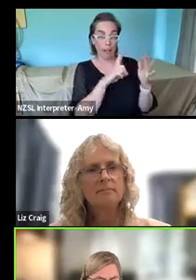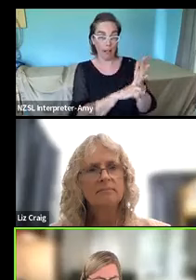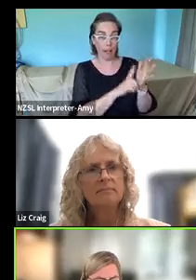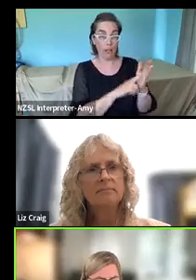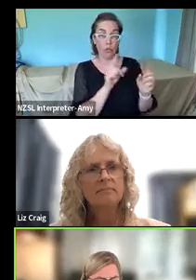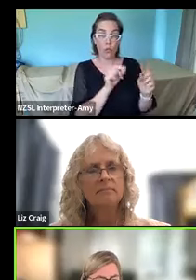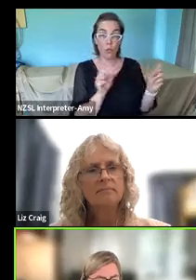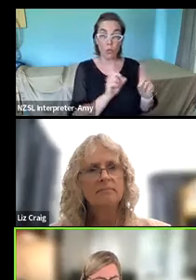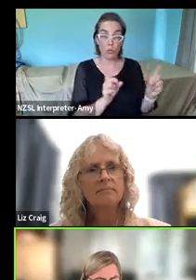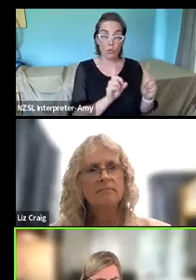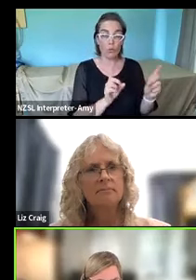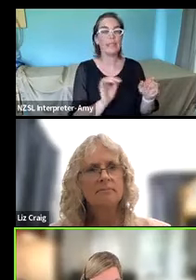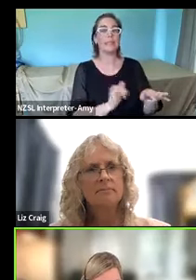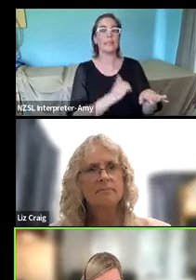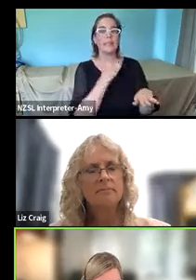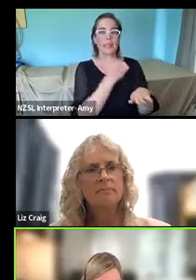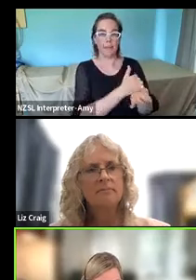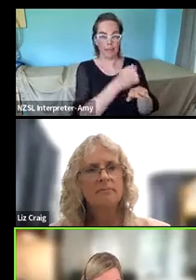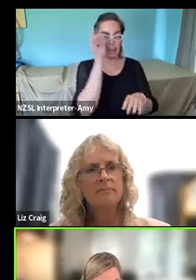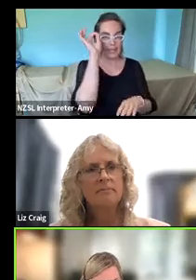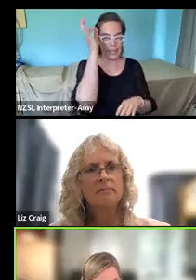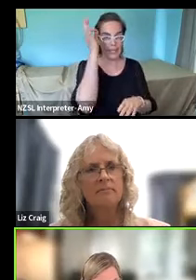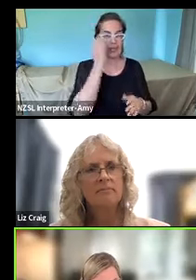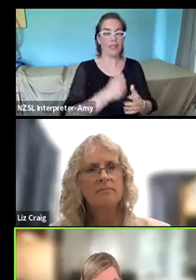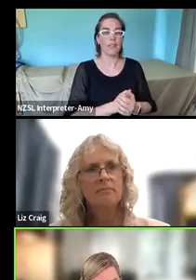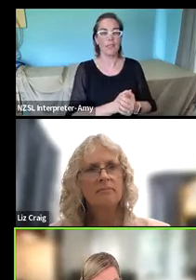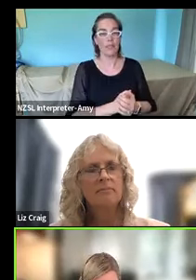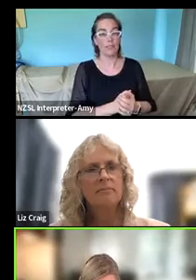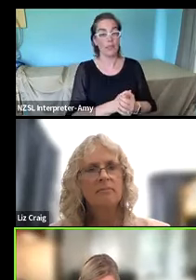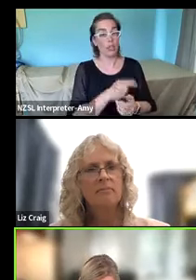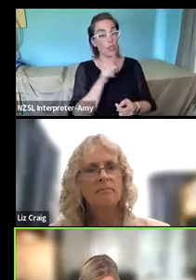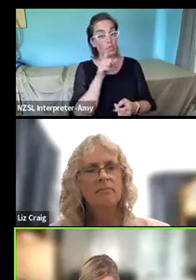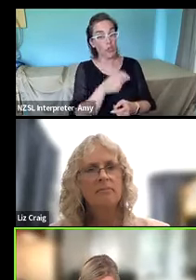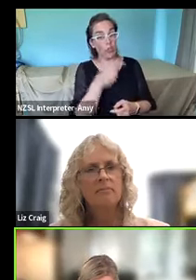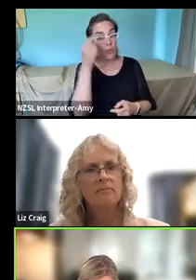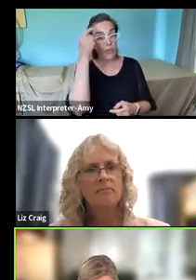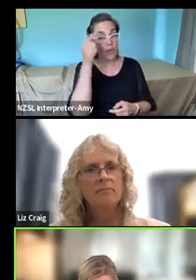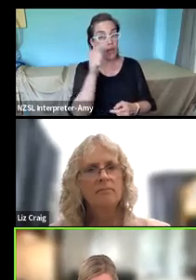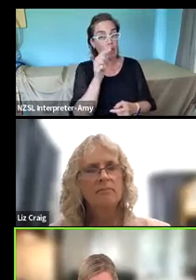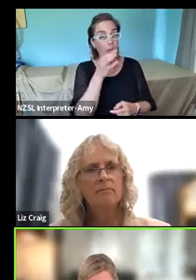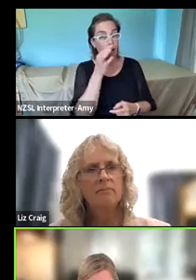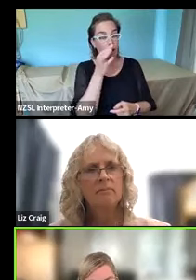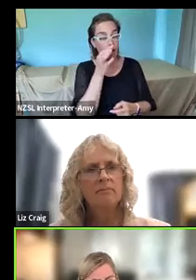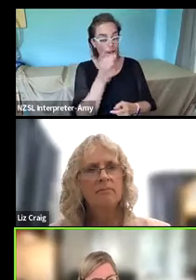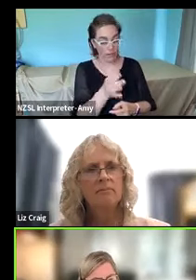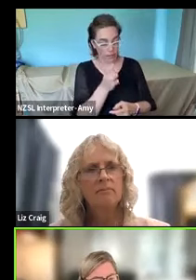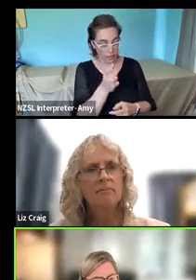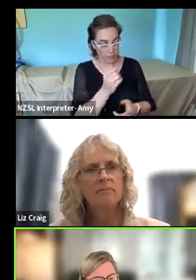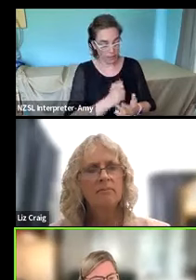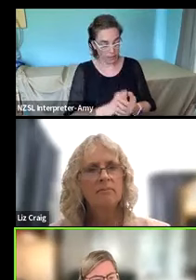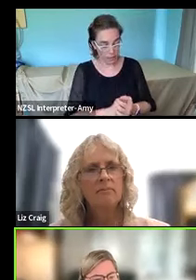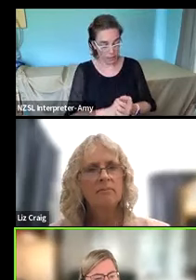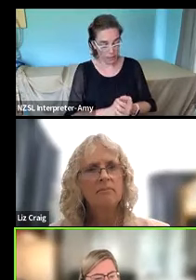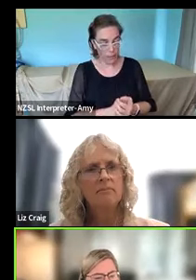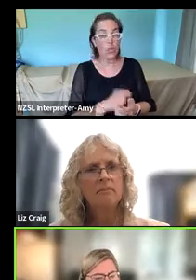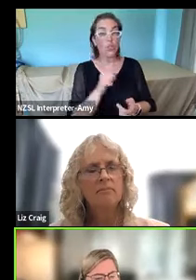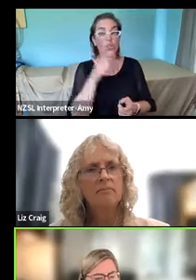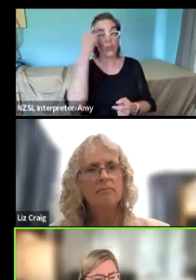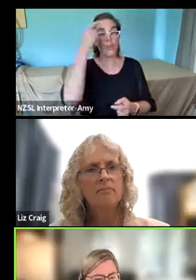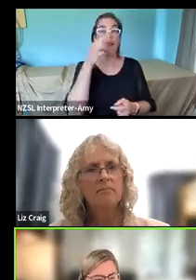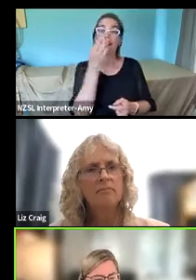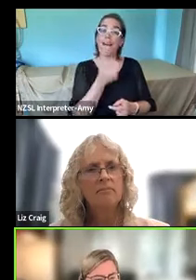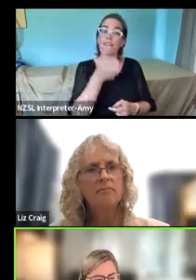up a committee. Do you think that having a committee is going